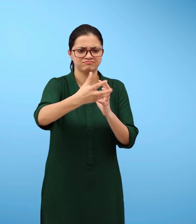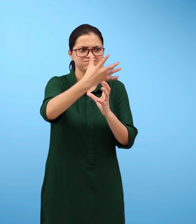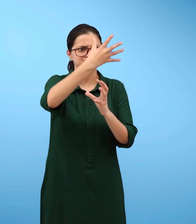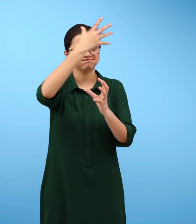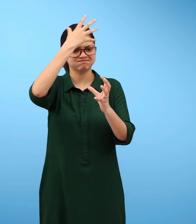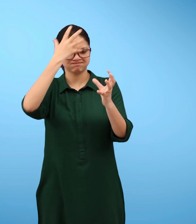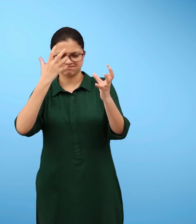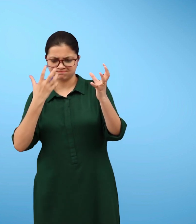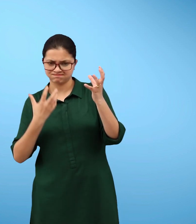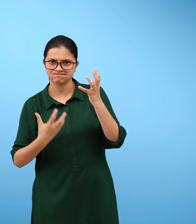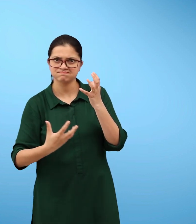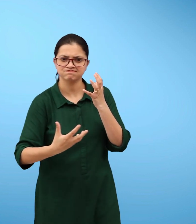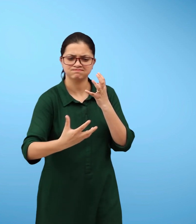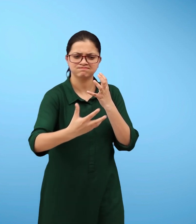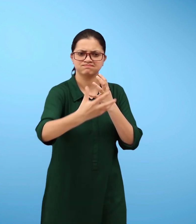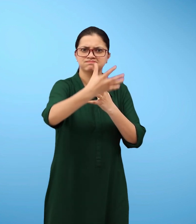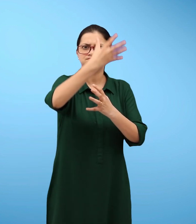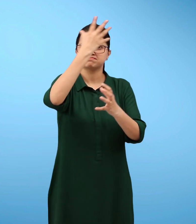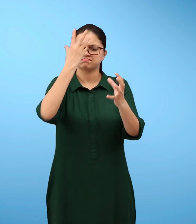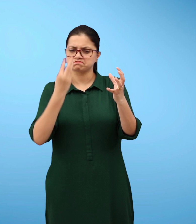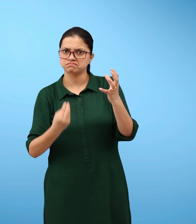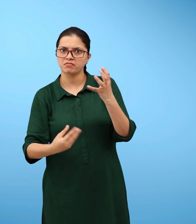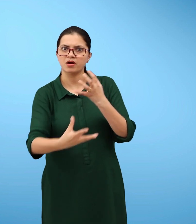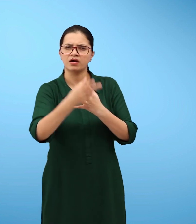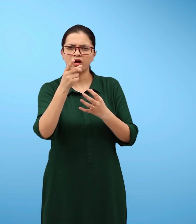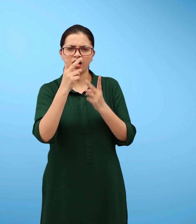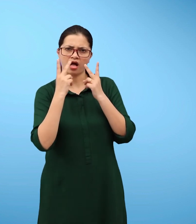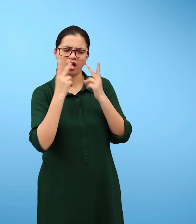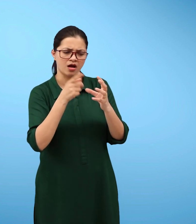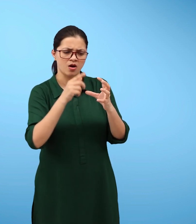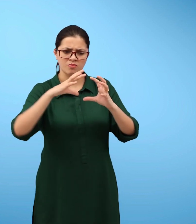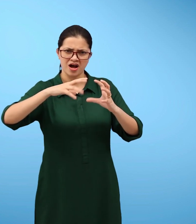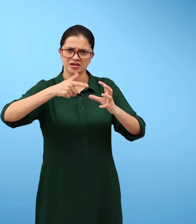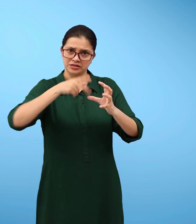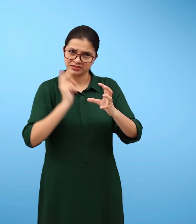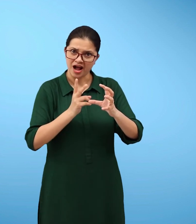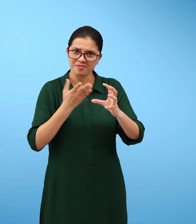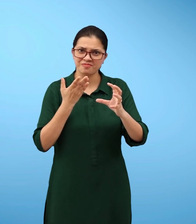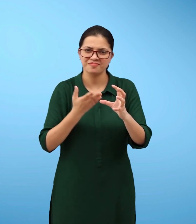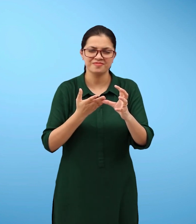Even though it seems as if the sun is rising and setting every day.